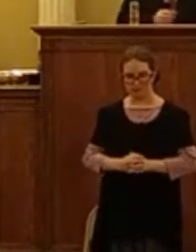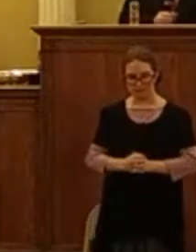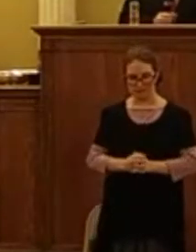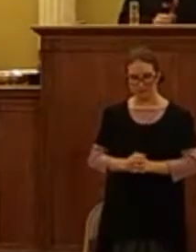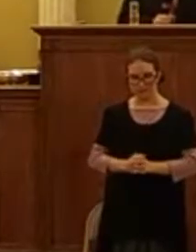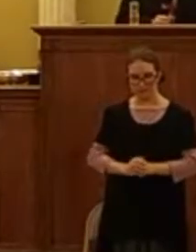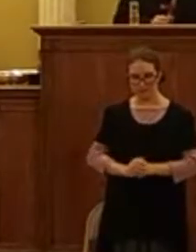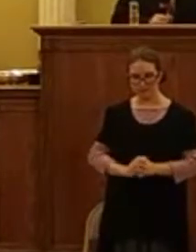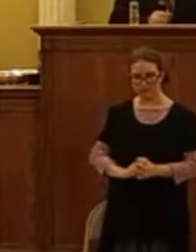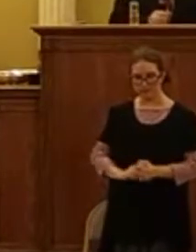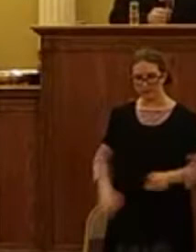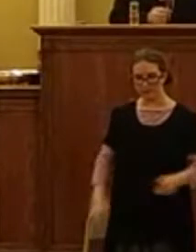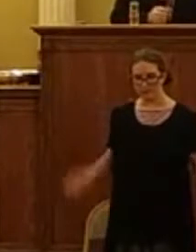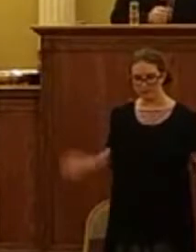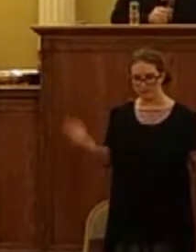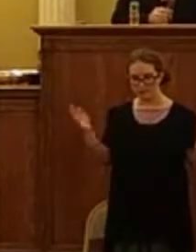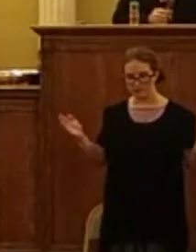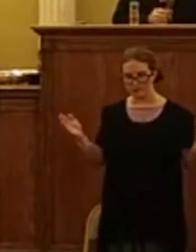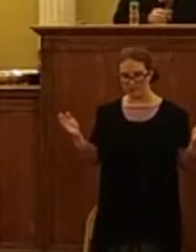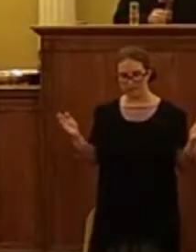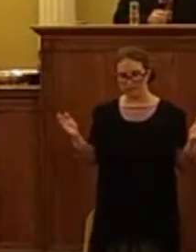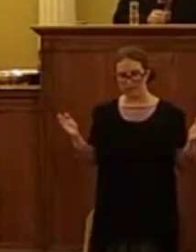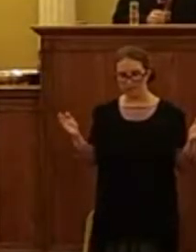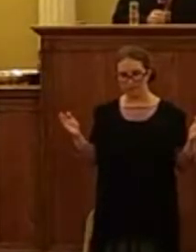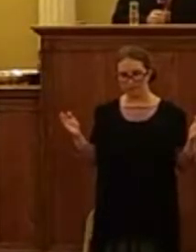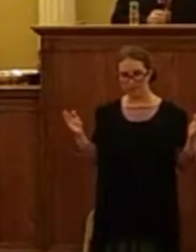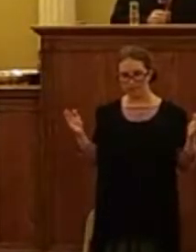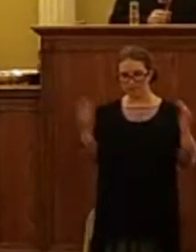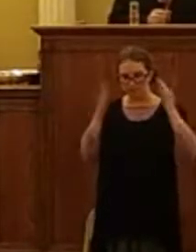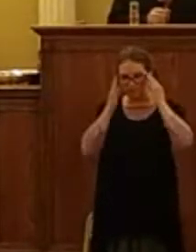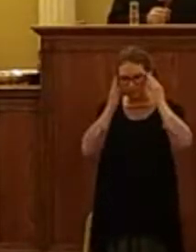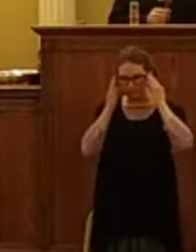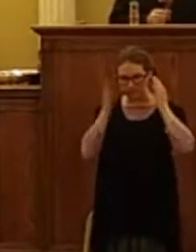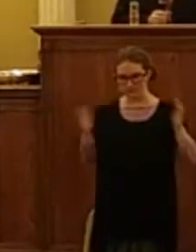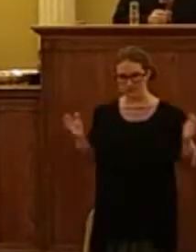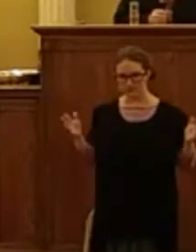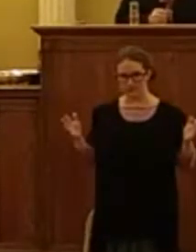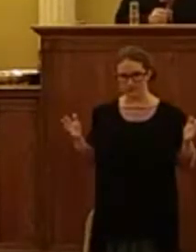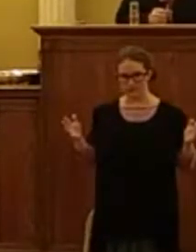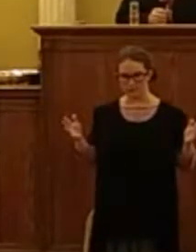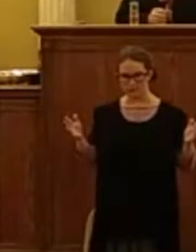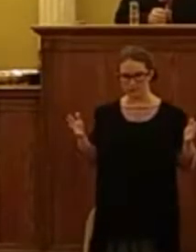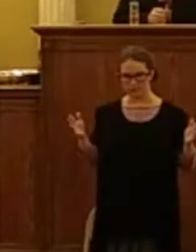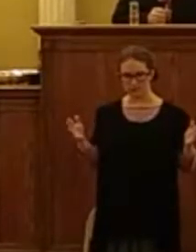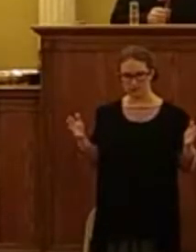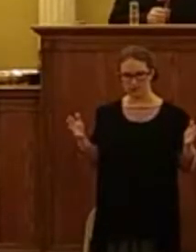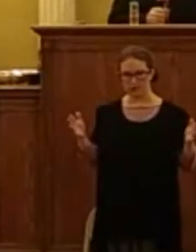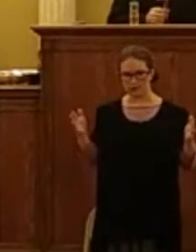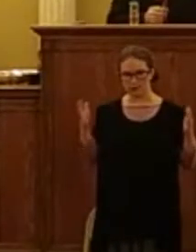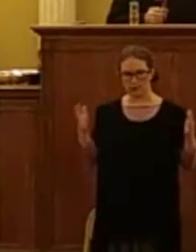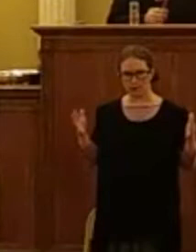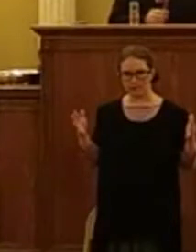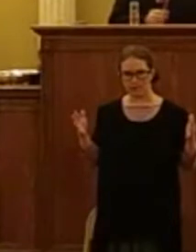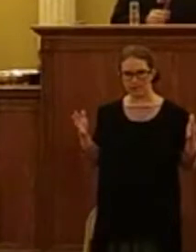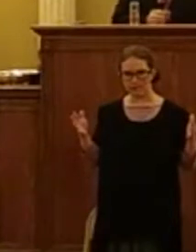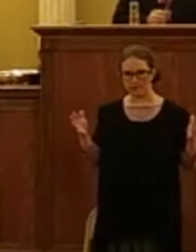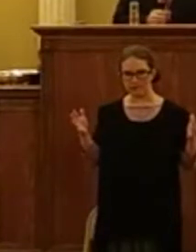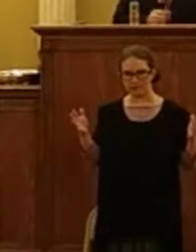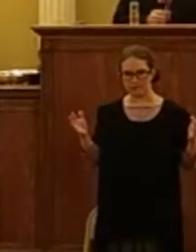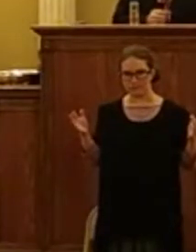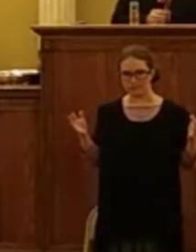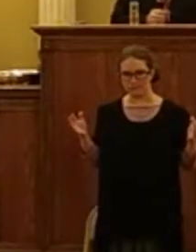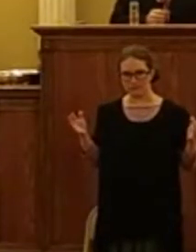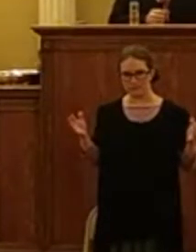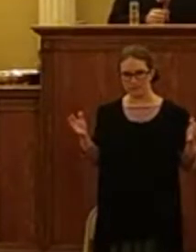thank you for the word of the Lord. Thank you for everyone that is present. God, I pray, Lord, that our ears would be open, our hearts to